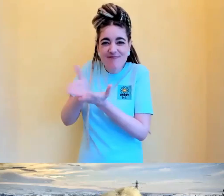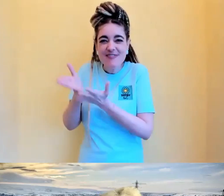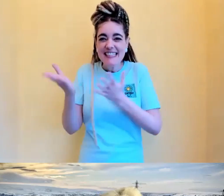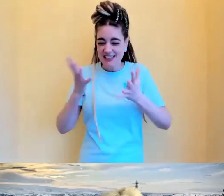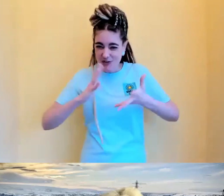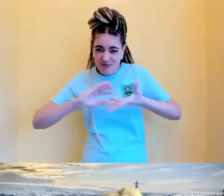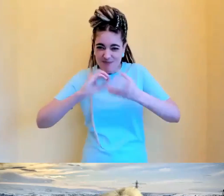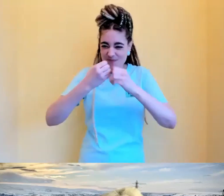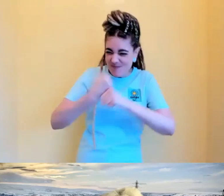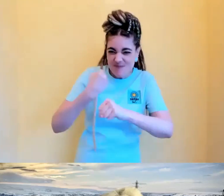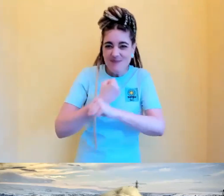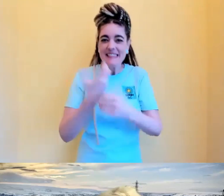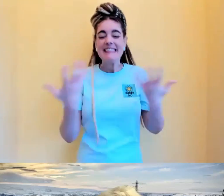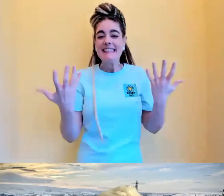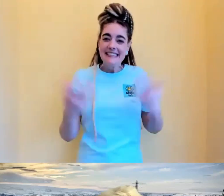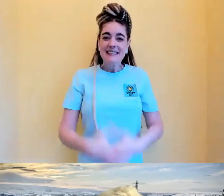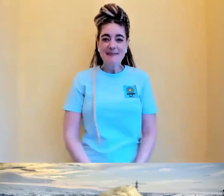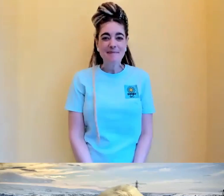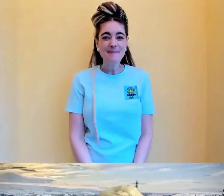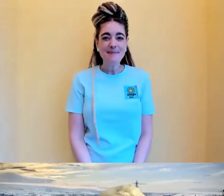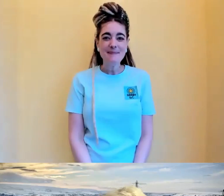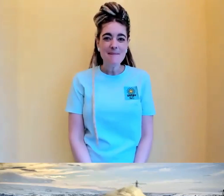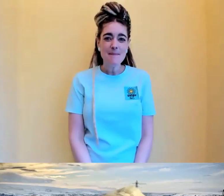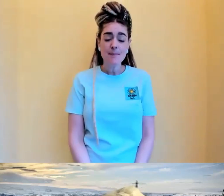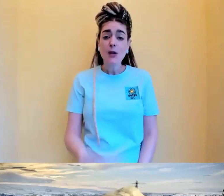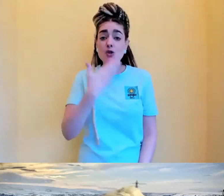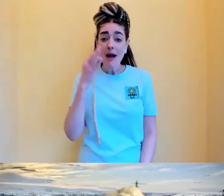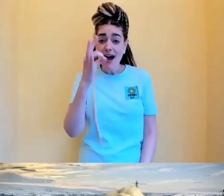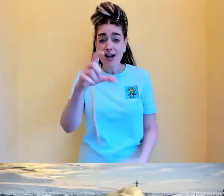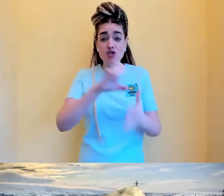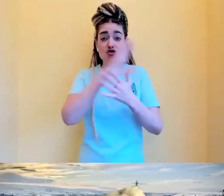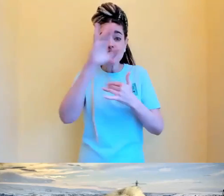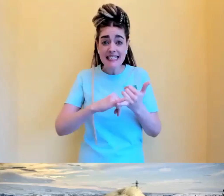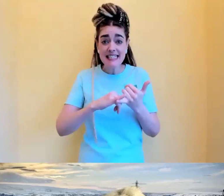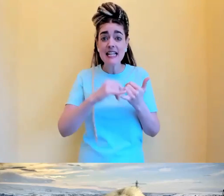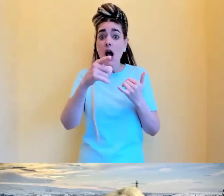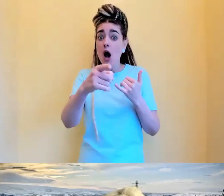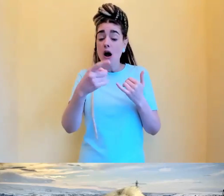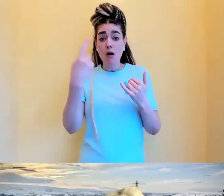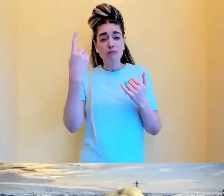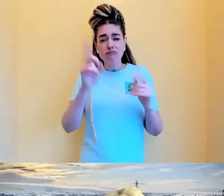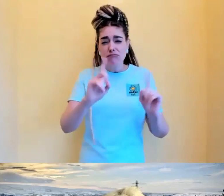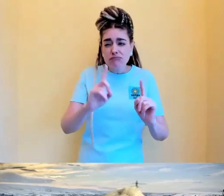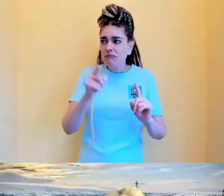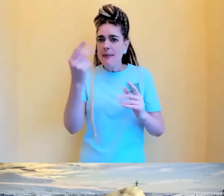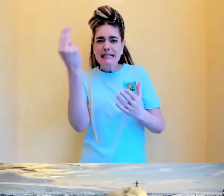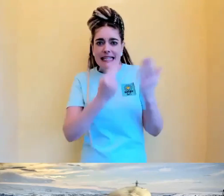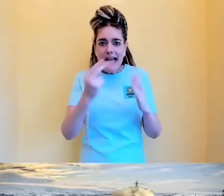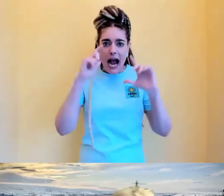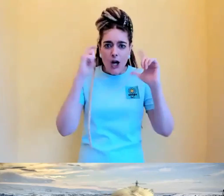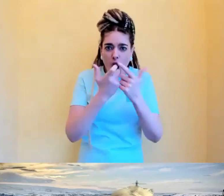yes. Can I ask, Chris, have you thought of contacting design colleges and design